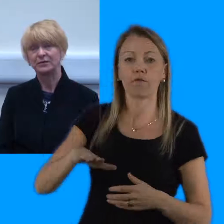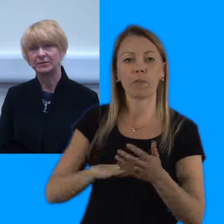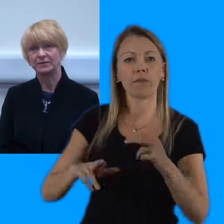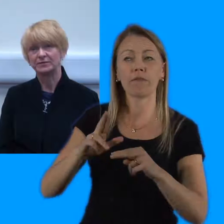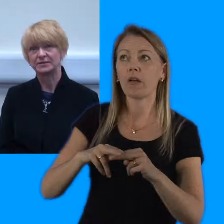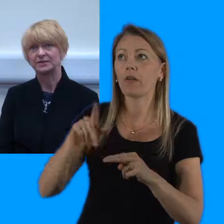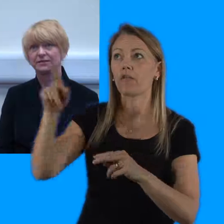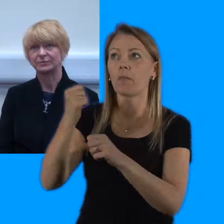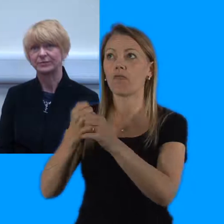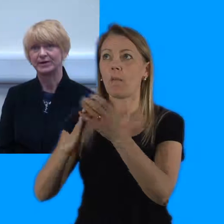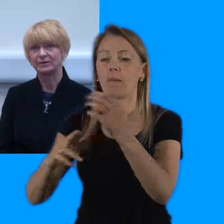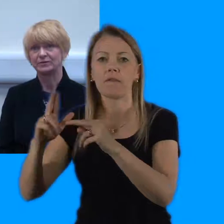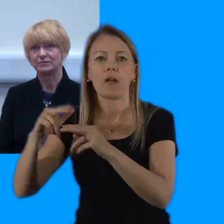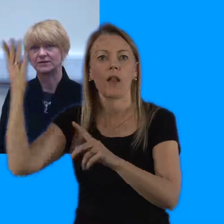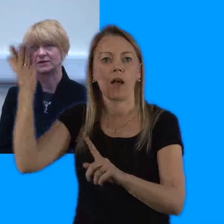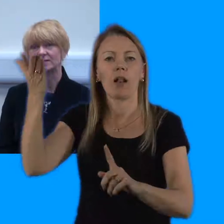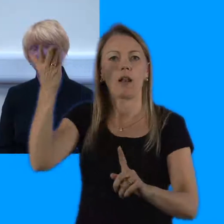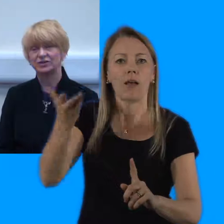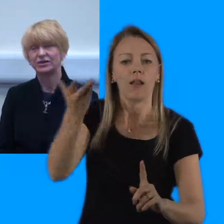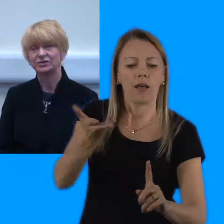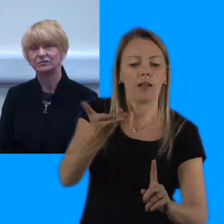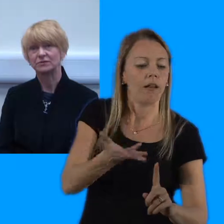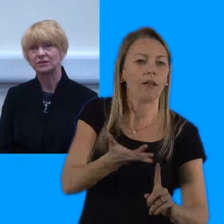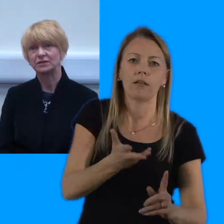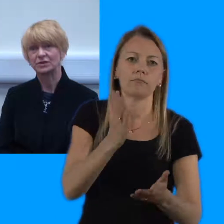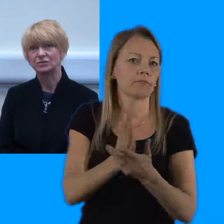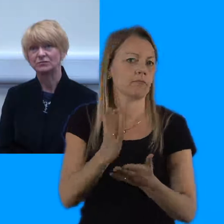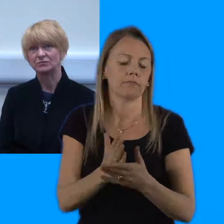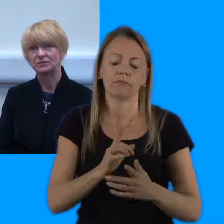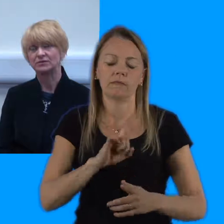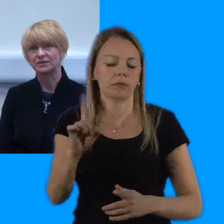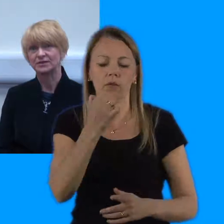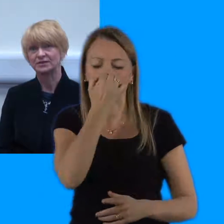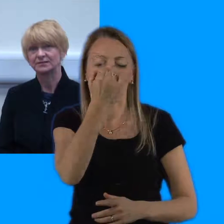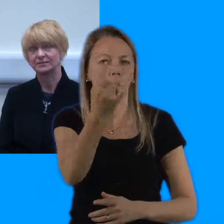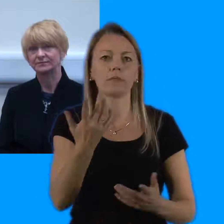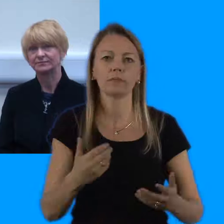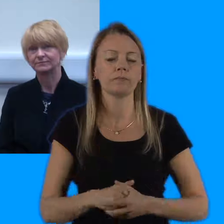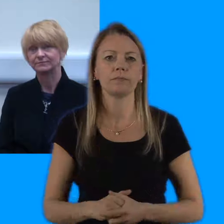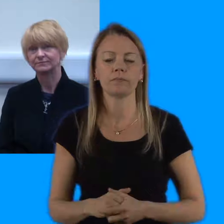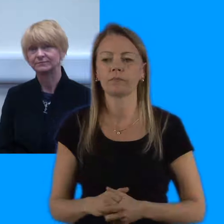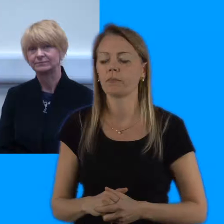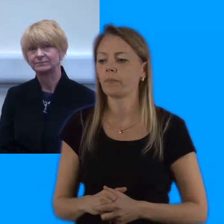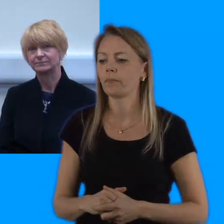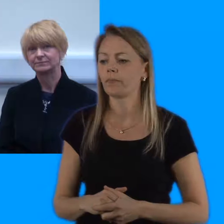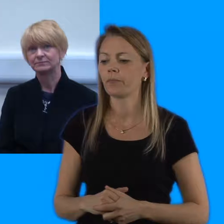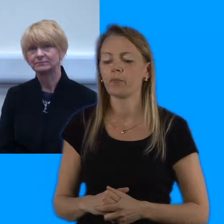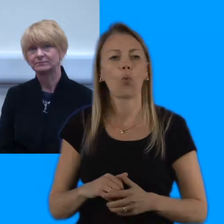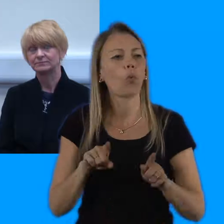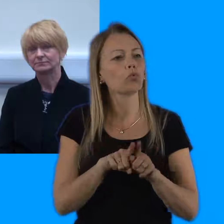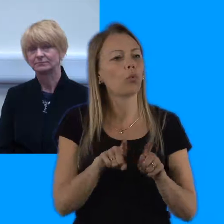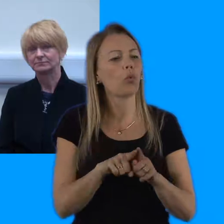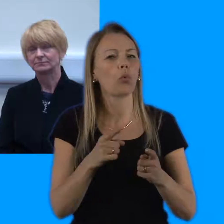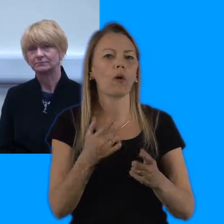it from their parents and their family background, so I think it's a generational issue in the first instance. I think